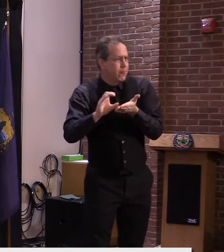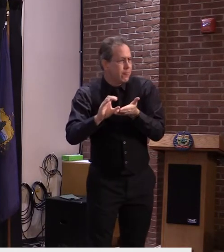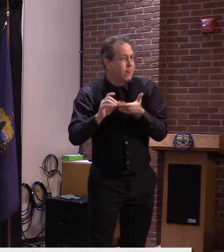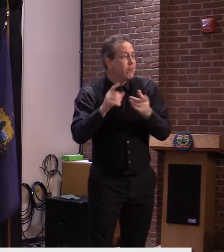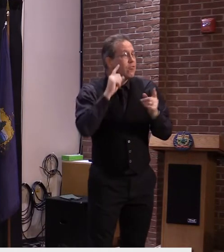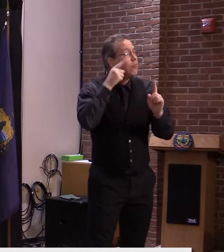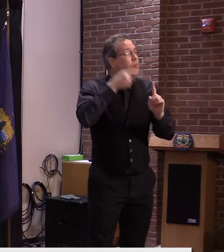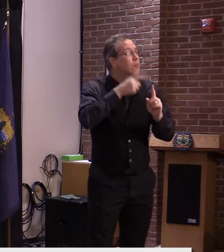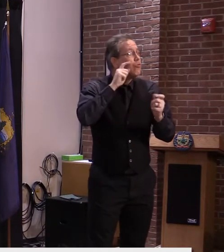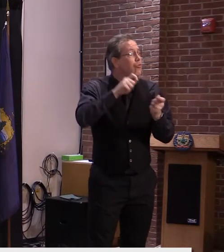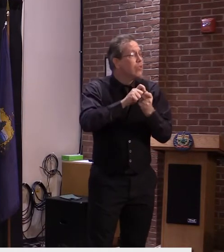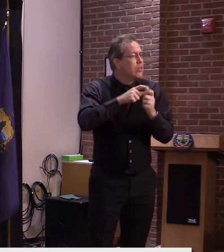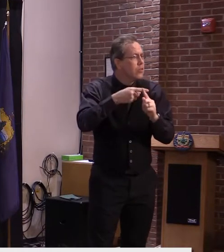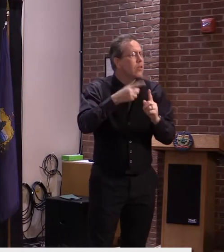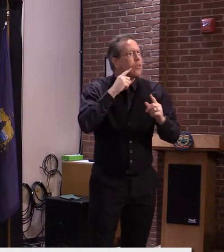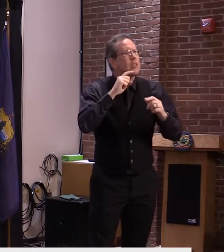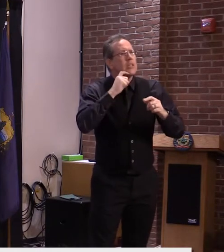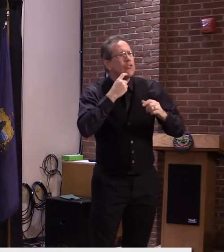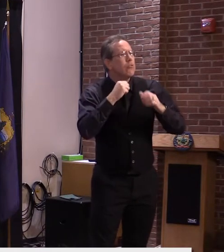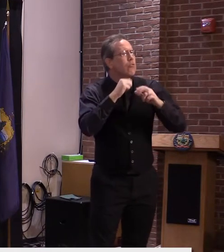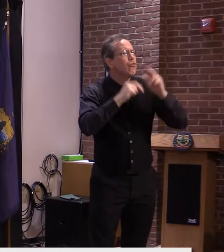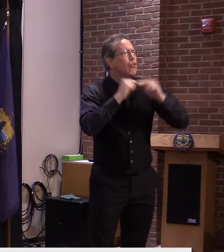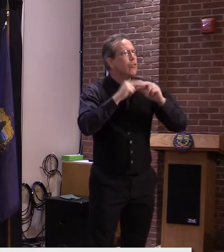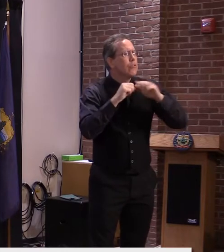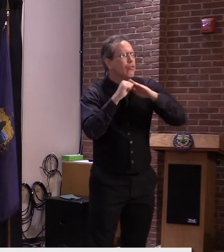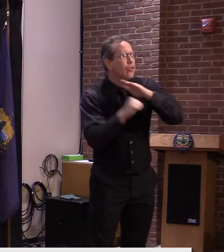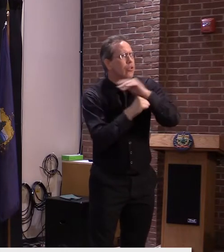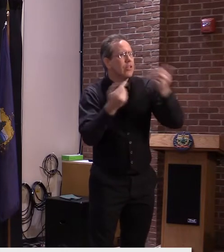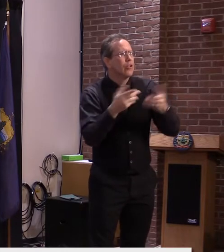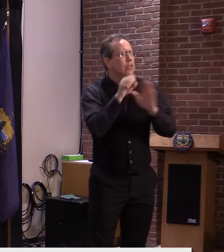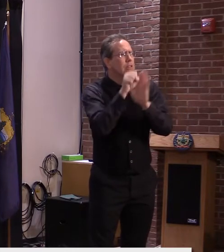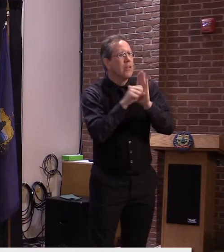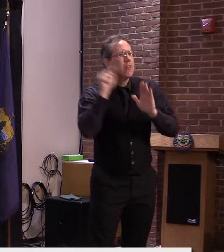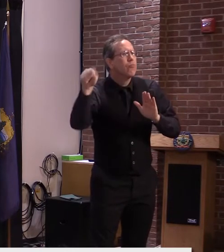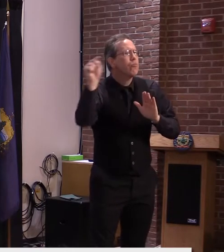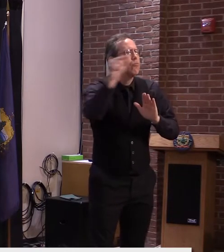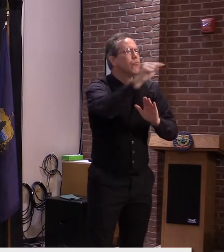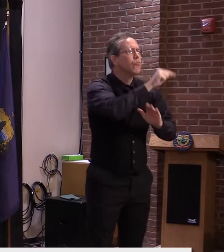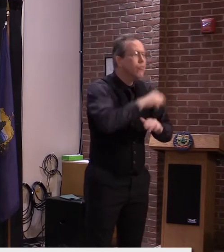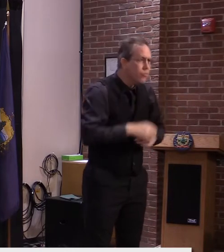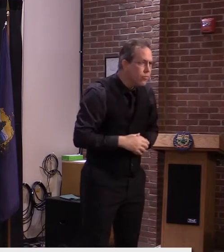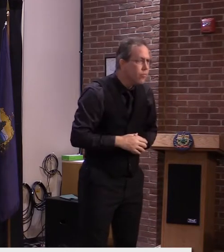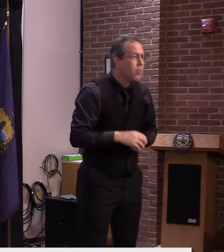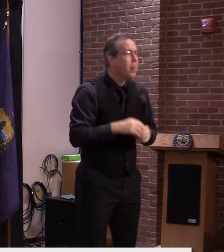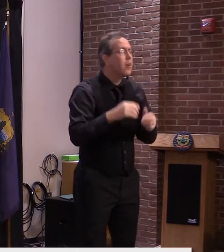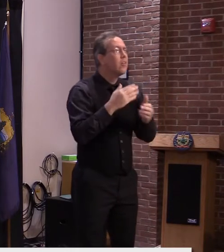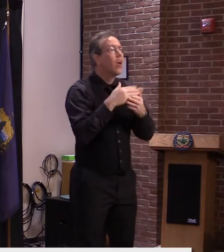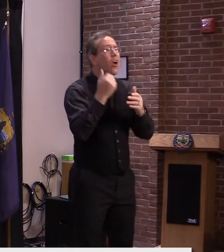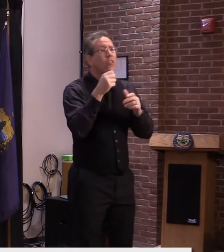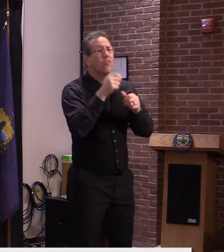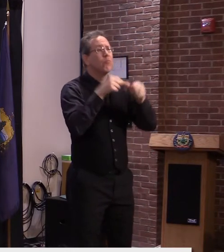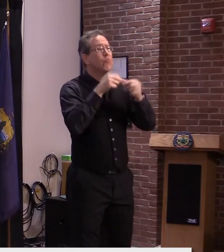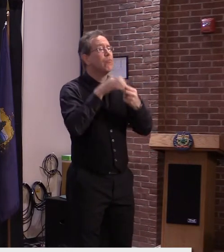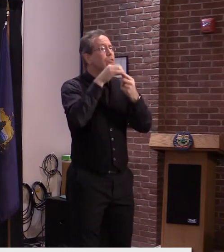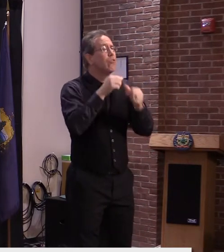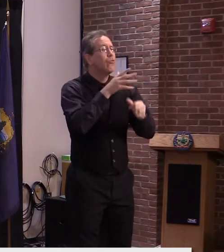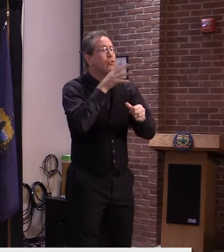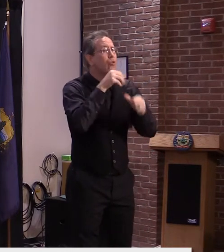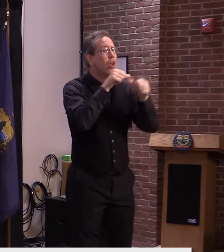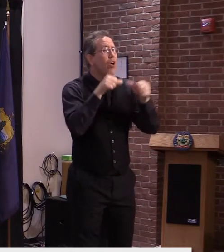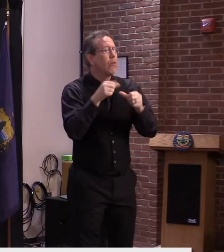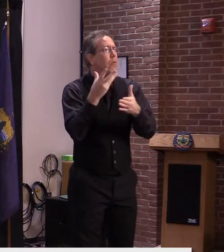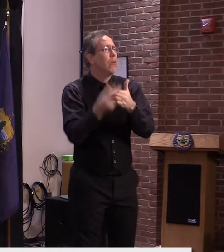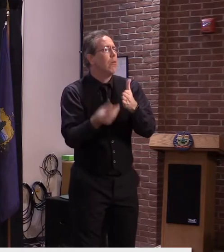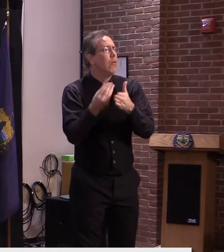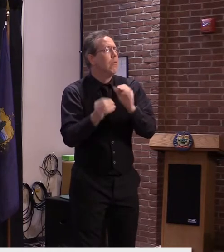the severe infrastructure challenges laid bare by the pandemic, especially in rural America, in tribal communities, and low and moderate